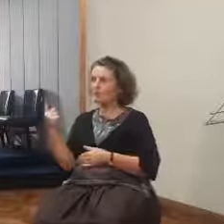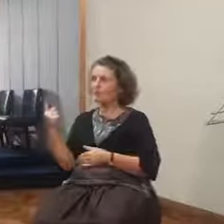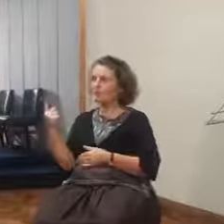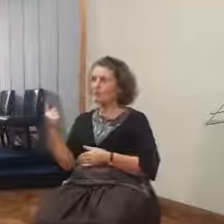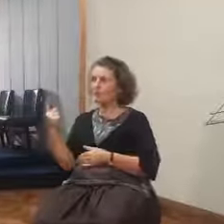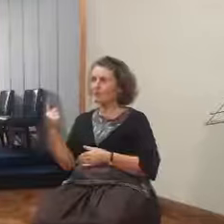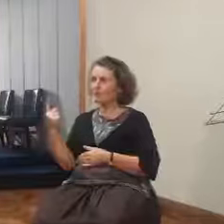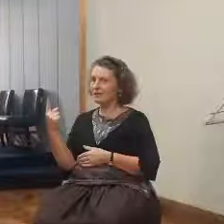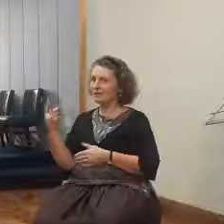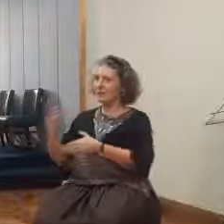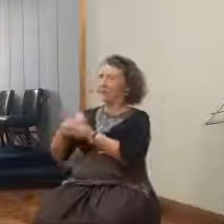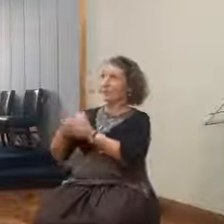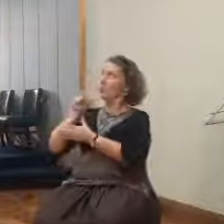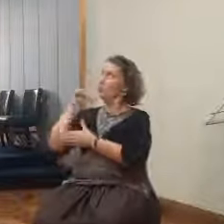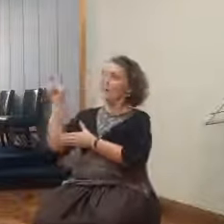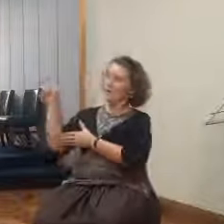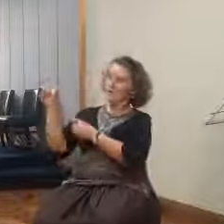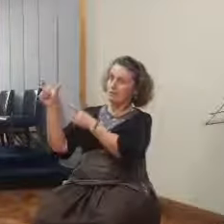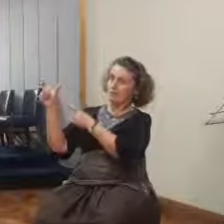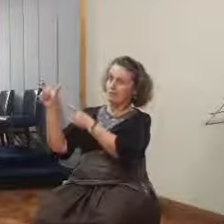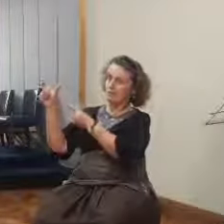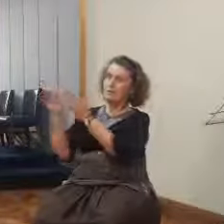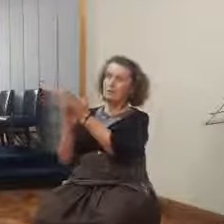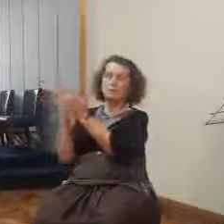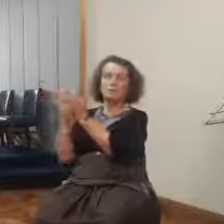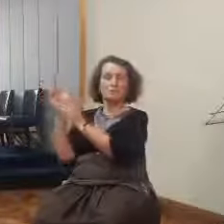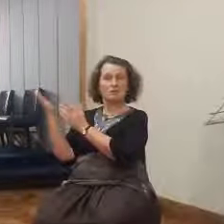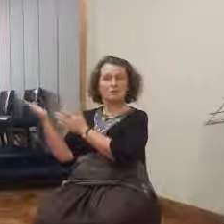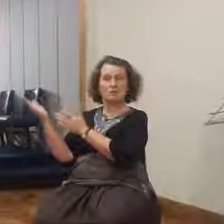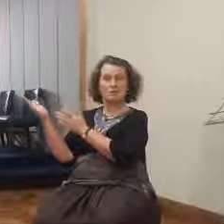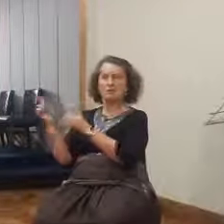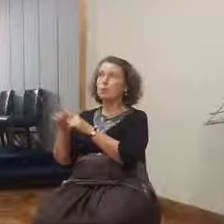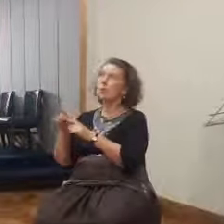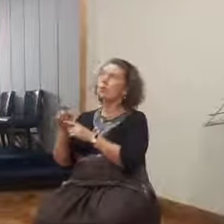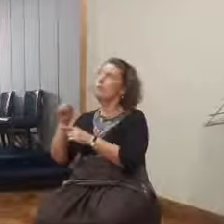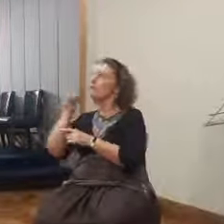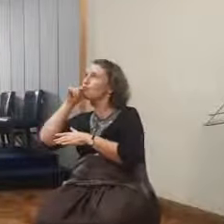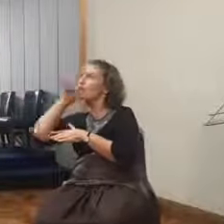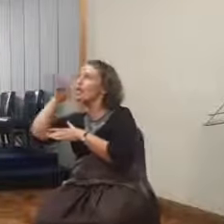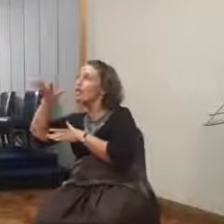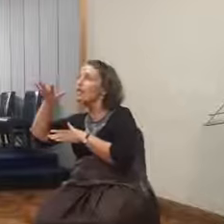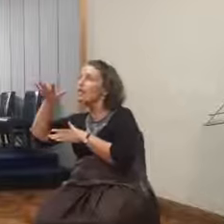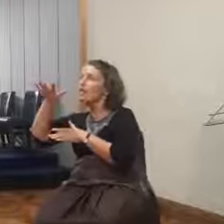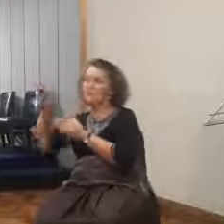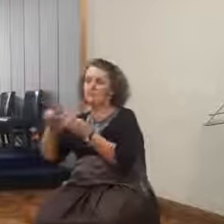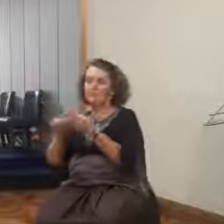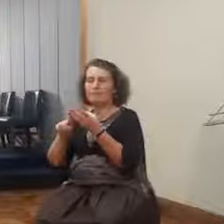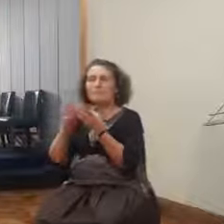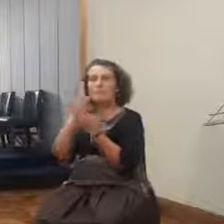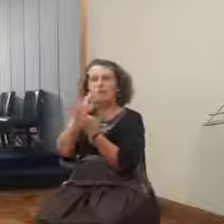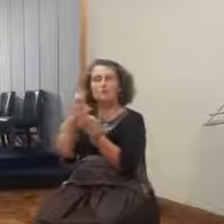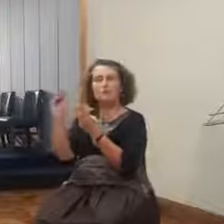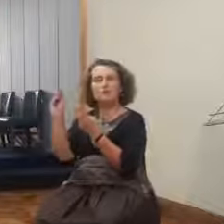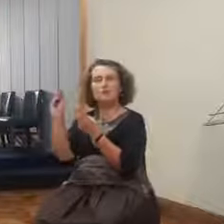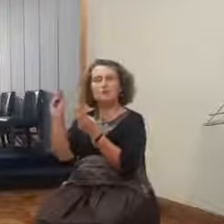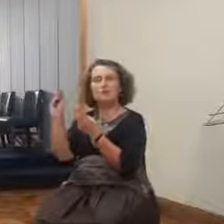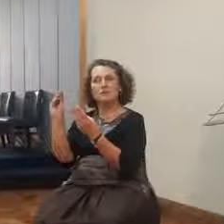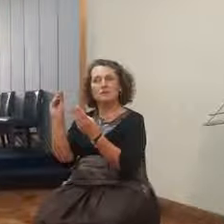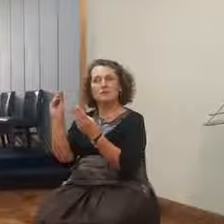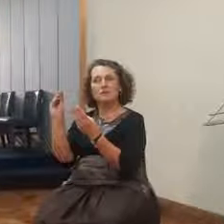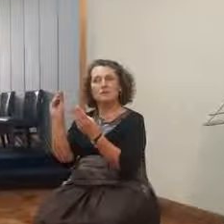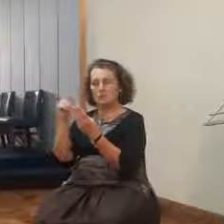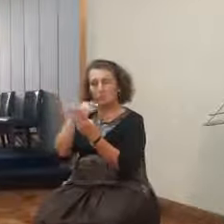spirit, can be translated in several ways, of his mouth. By the word of the Lord, and we know that's true, in the beginning